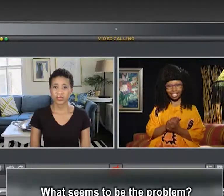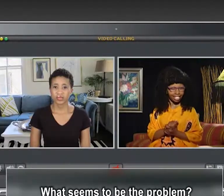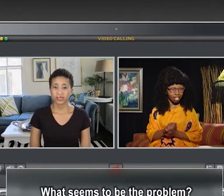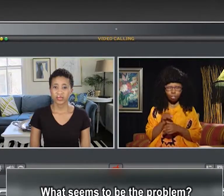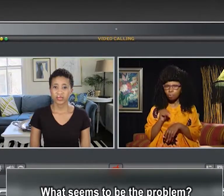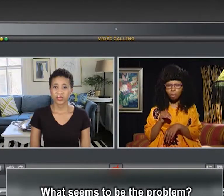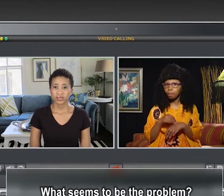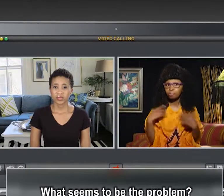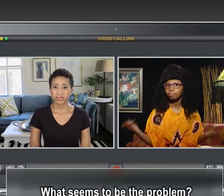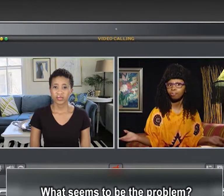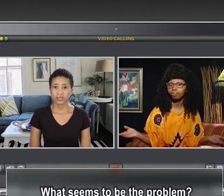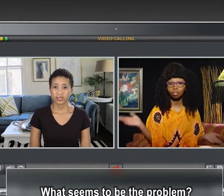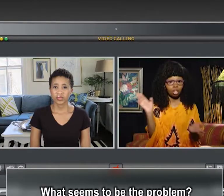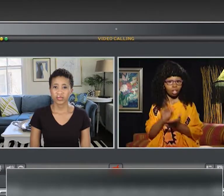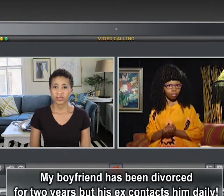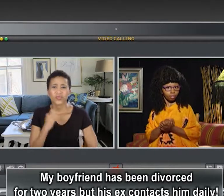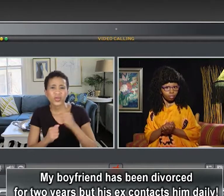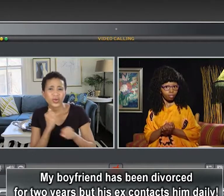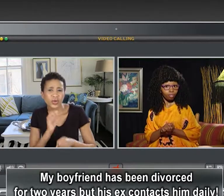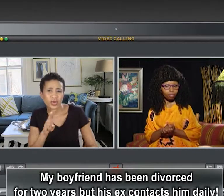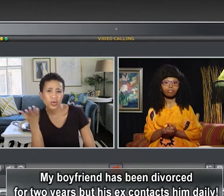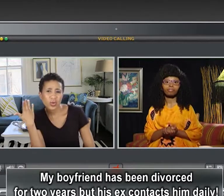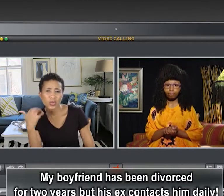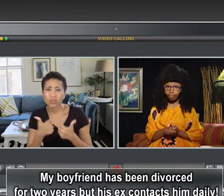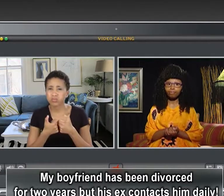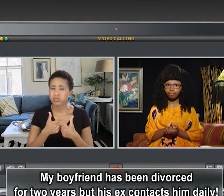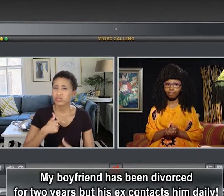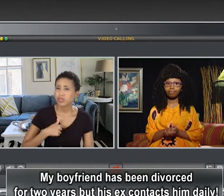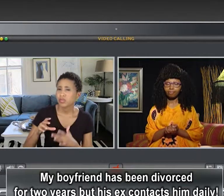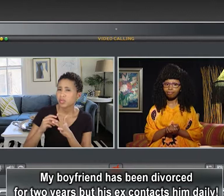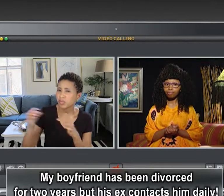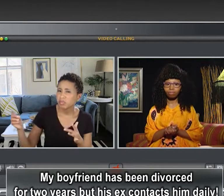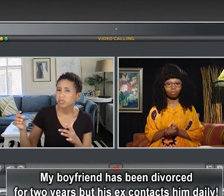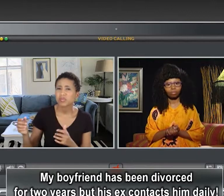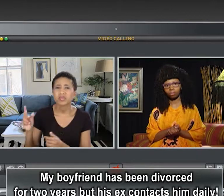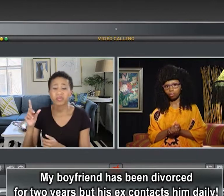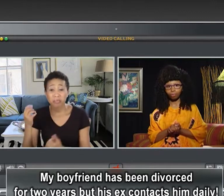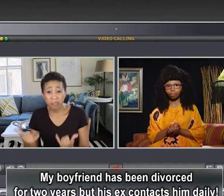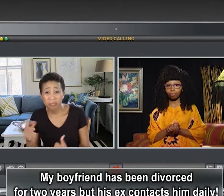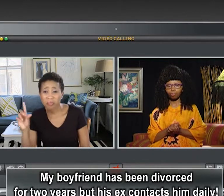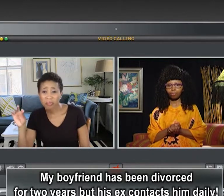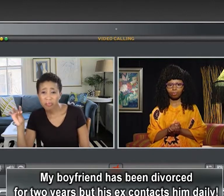What seems to be the problem? My boyfriend has been divorced for 2 years, but his ex contacts him daily.